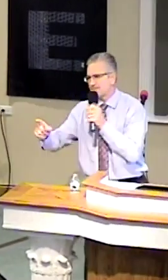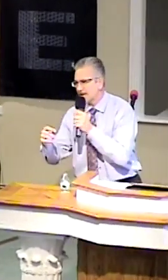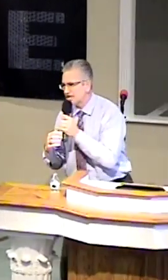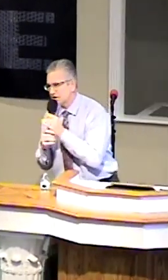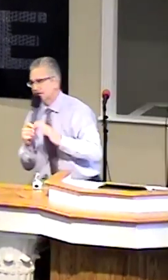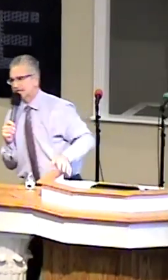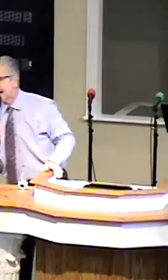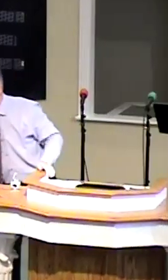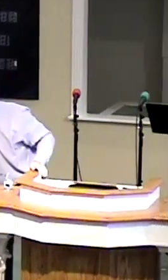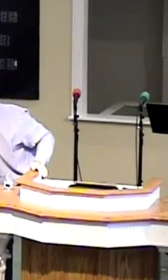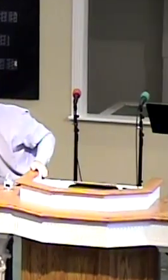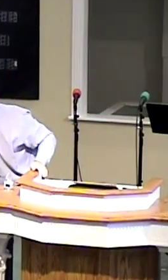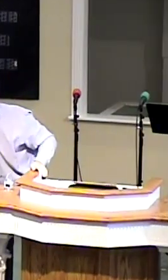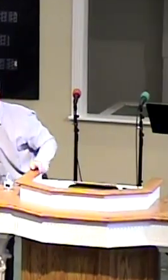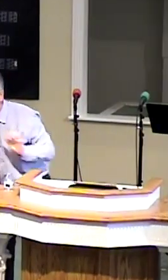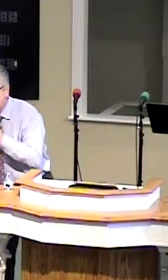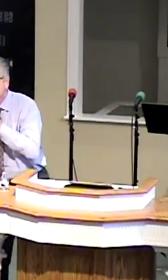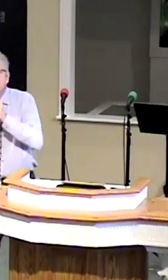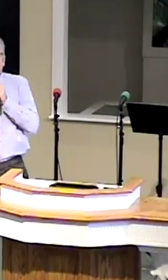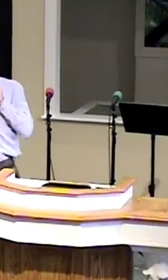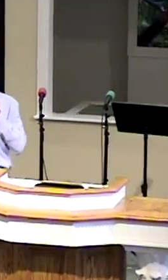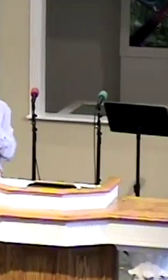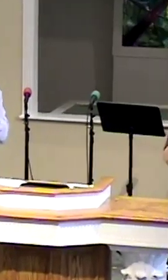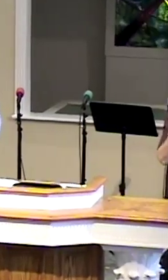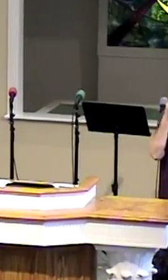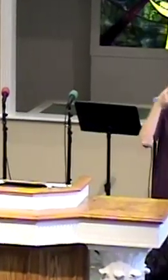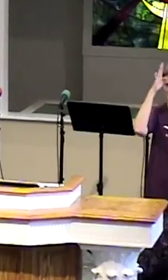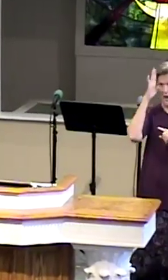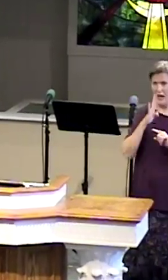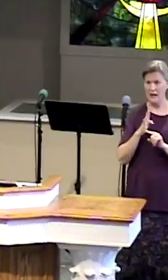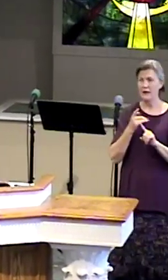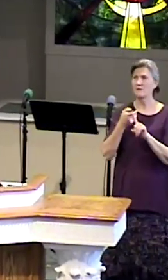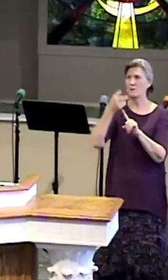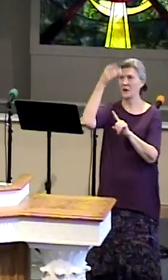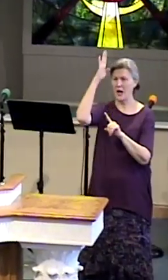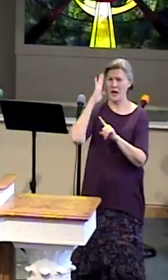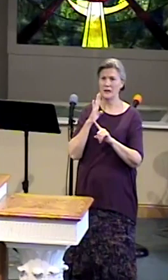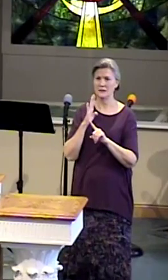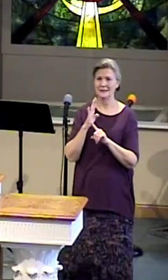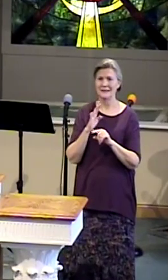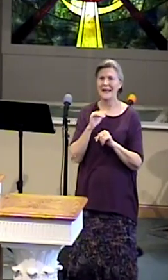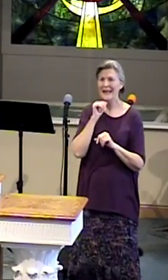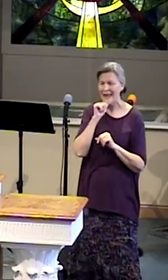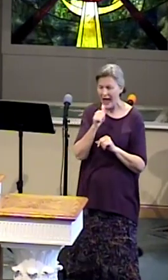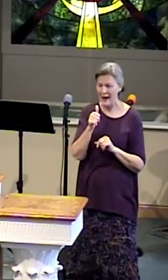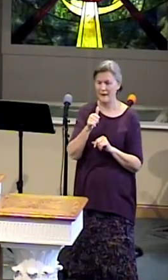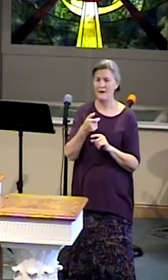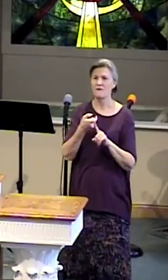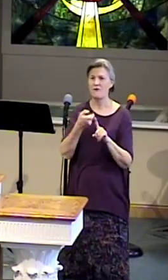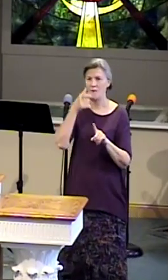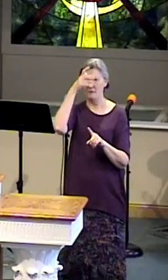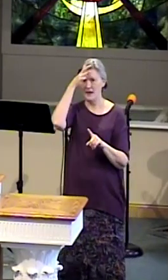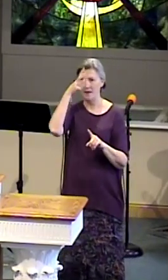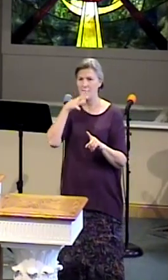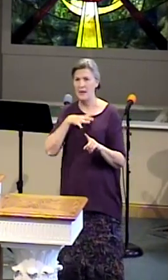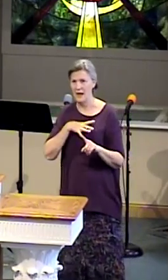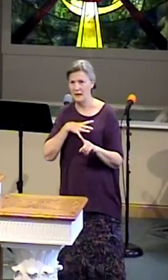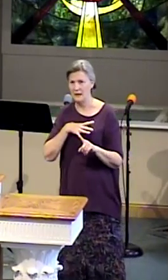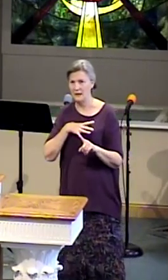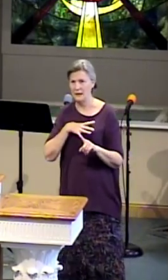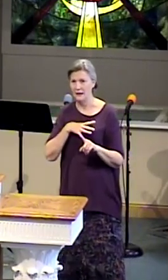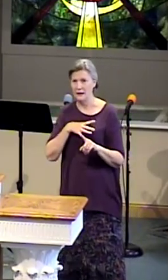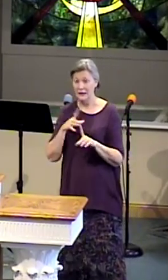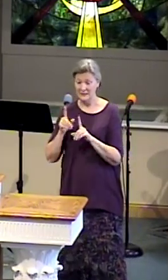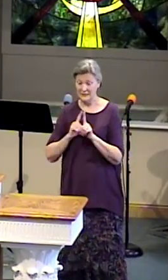The revelation does not come from mankind. The revelation comes from God. But the discipleship doesn't come